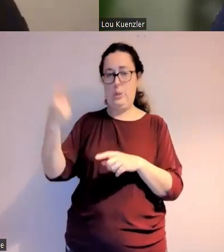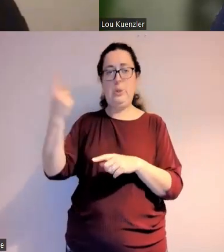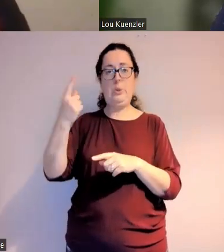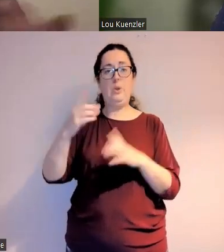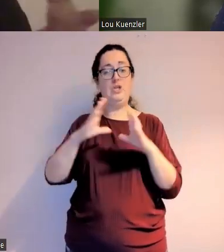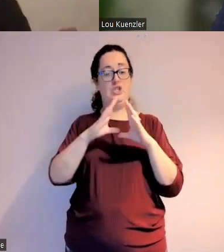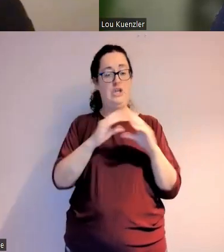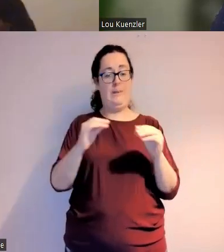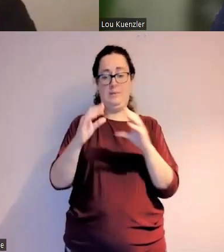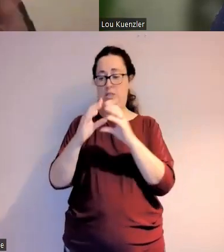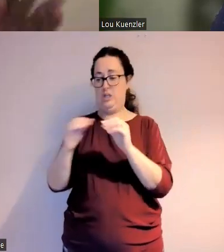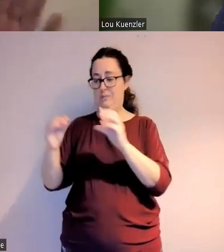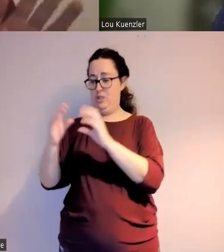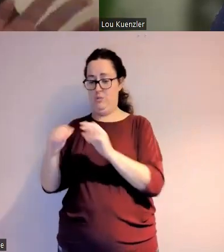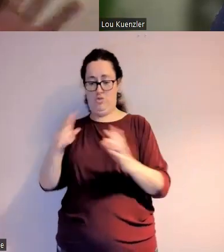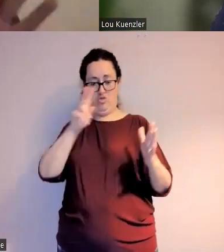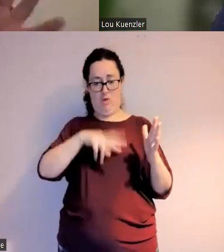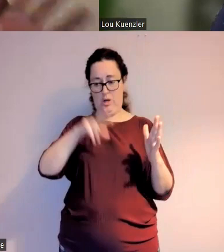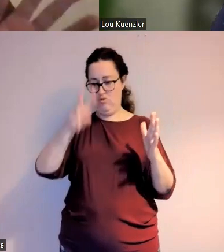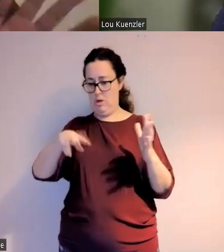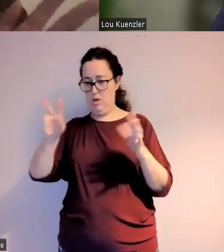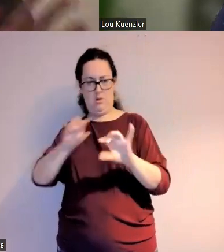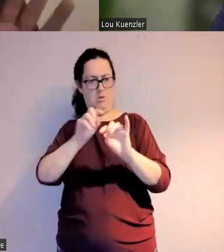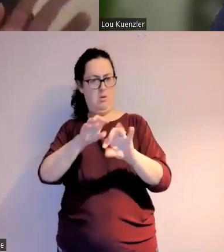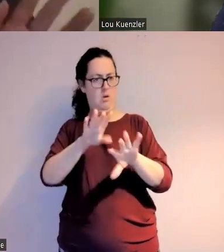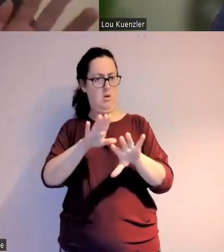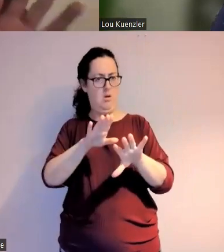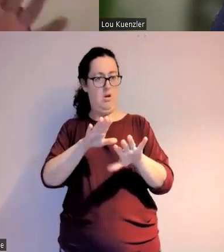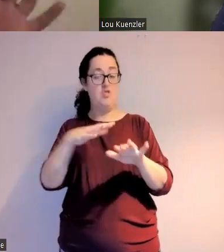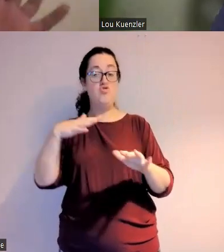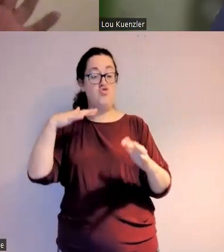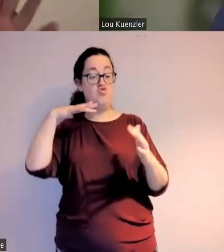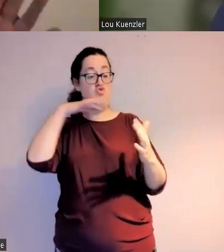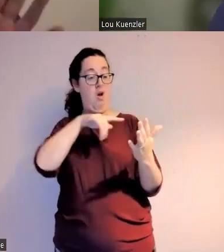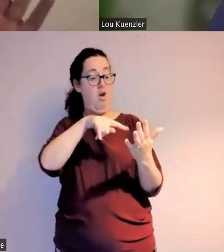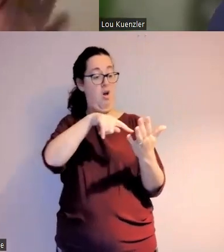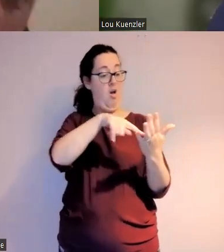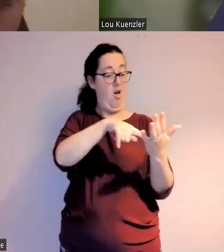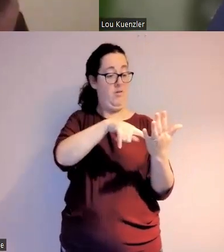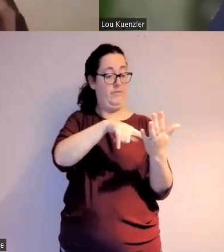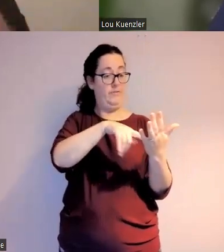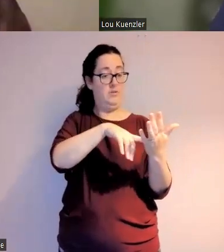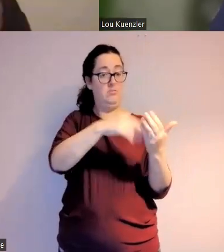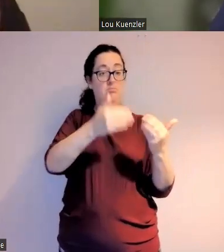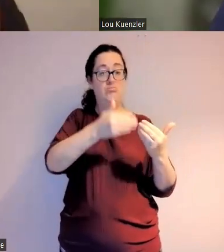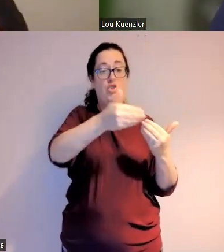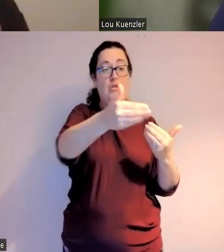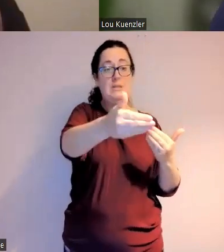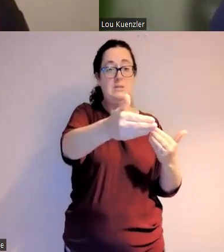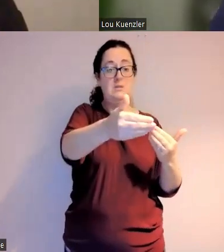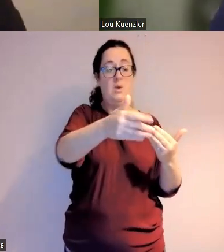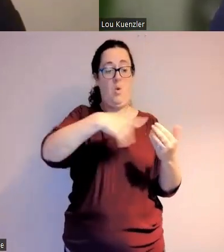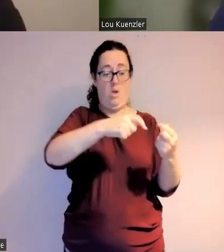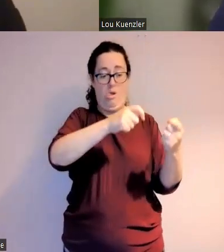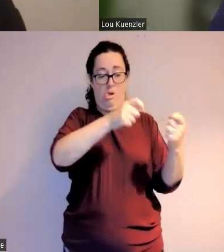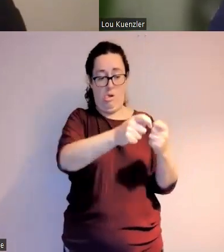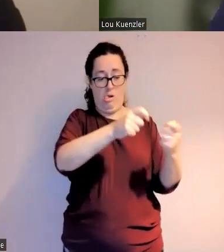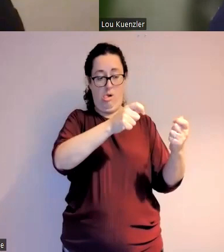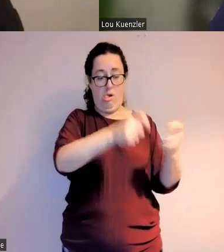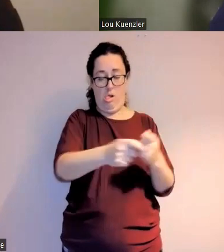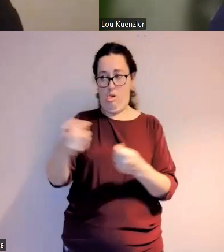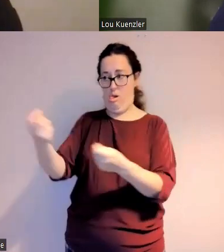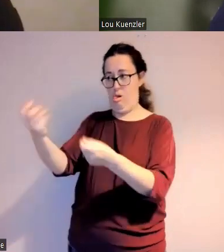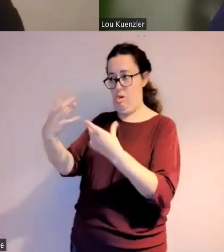chapters, and honestly, there is no way the initial drafts would you know, get anywhere. They were revised and revised thanks to feedback.